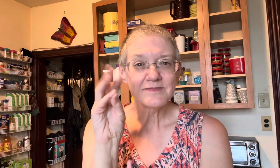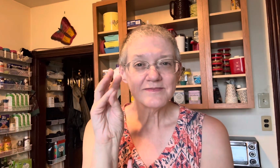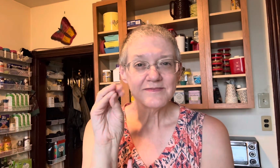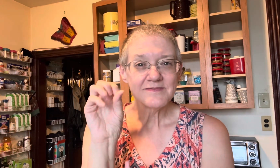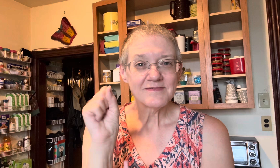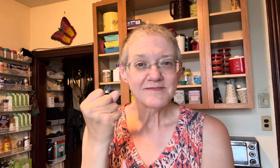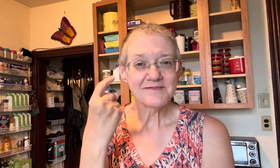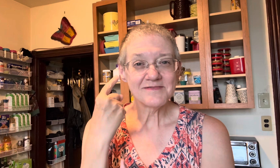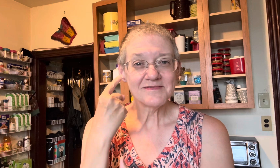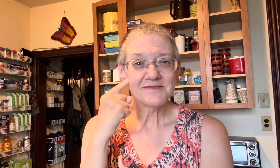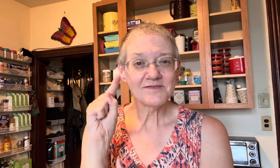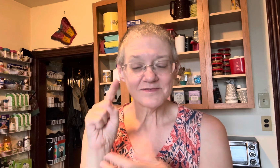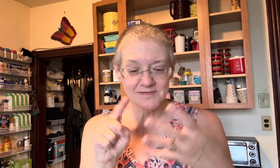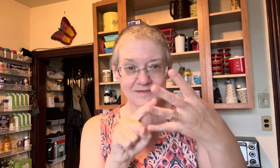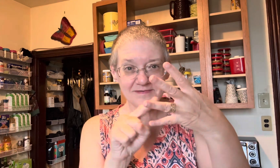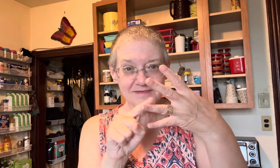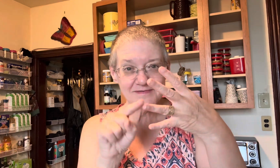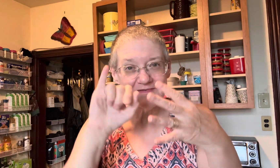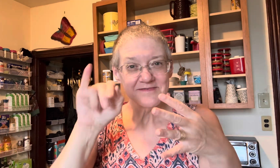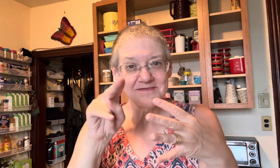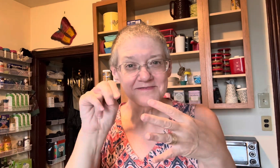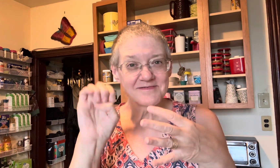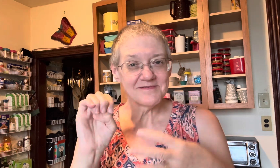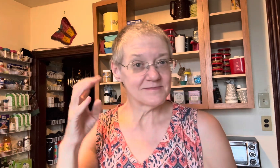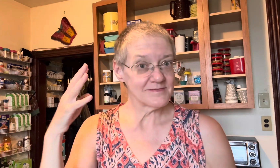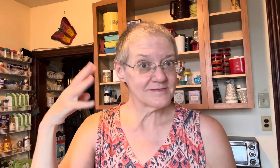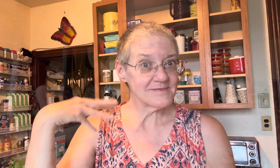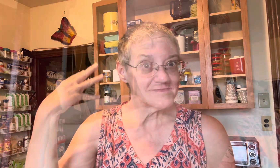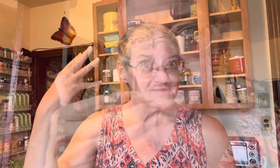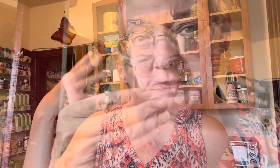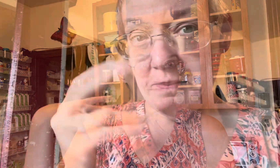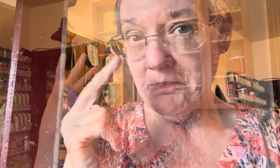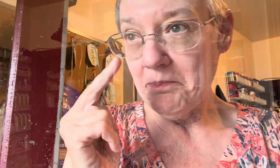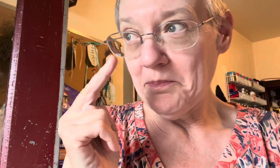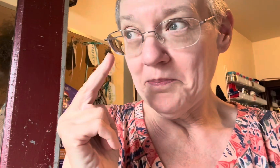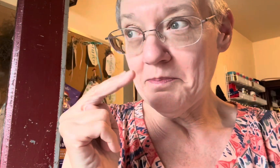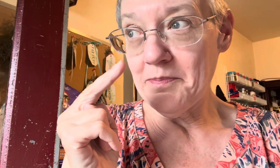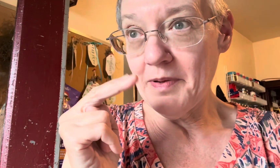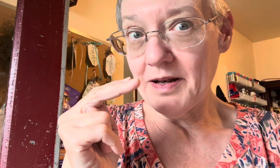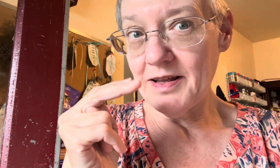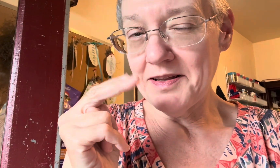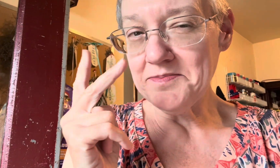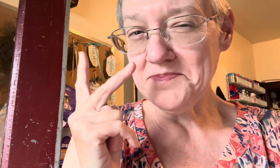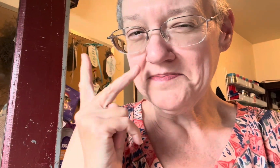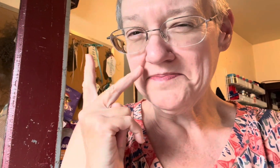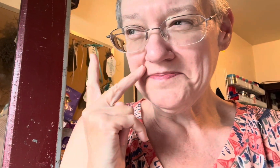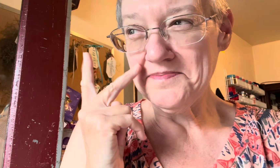cool. It's in the 60s. For June, that's crazy. Oh, look, there's a baby bunny out